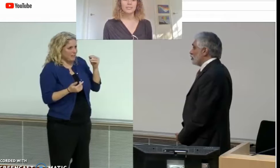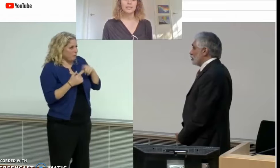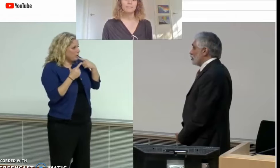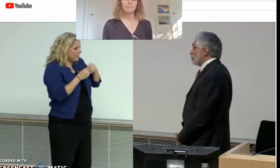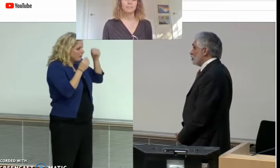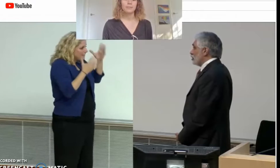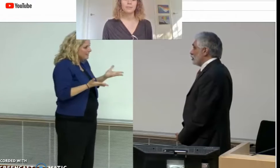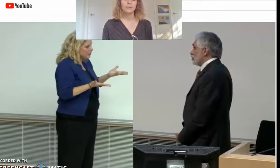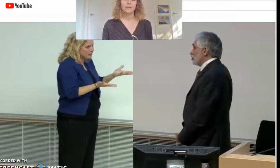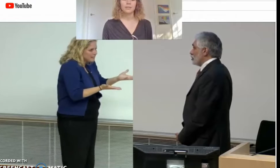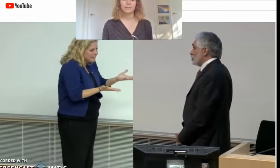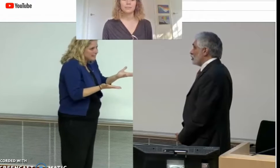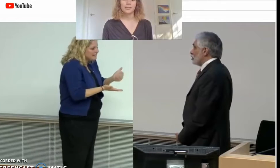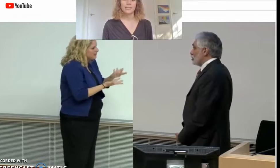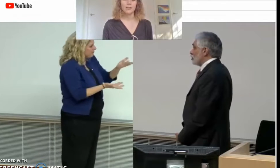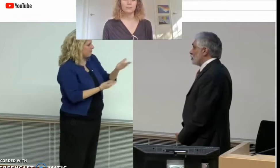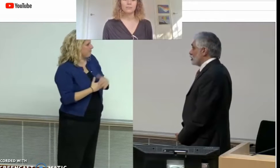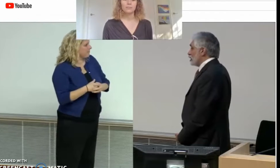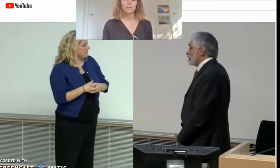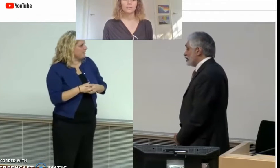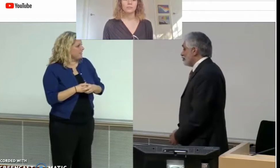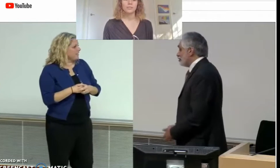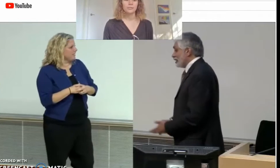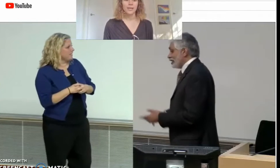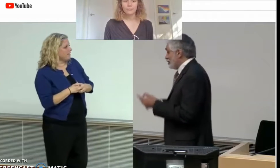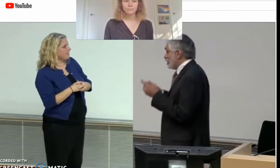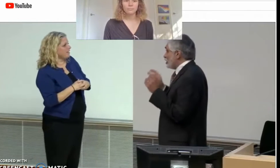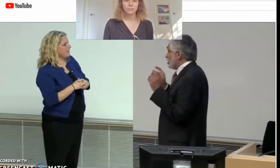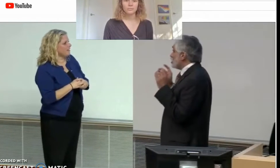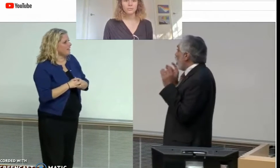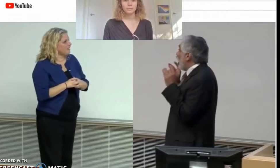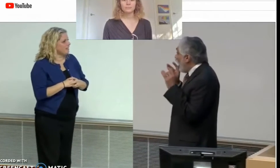it and they're limited now, what do you say? What do you do?